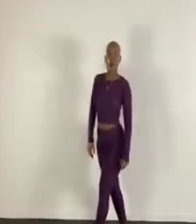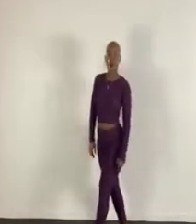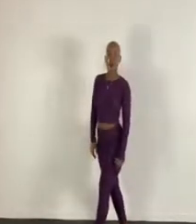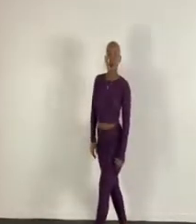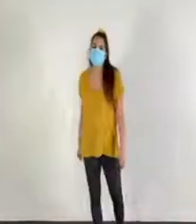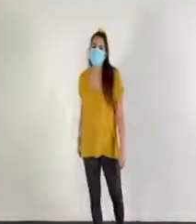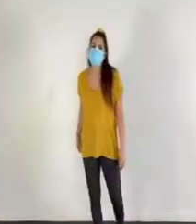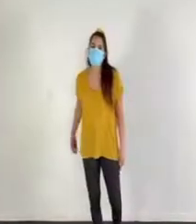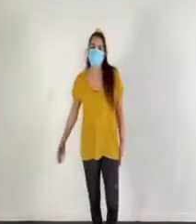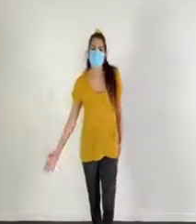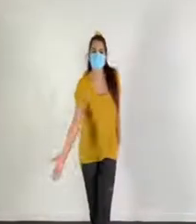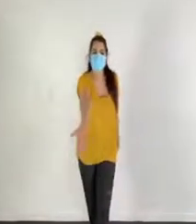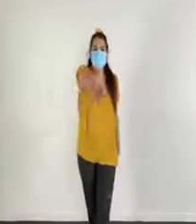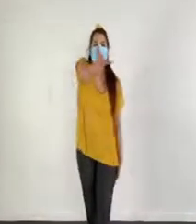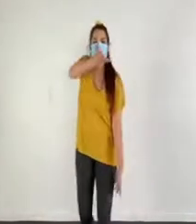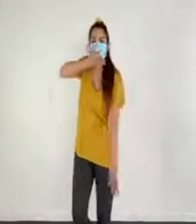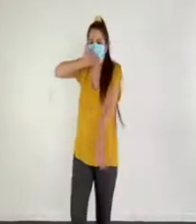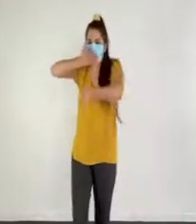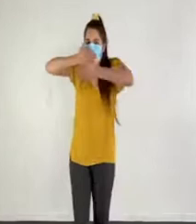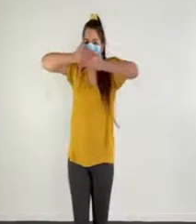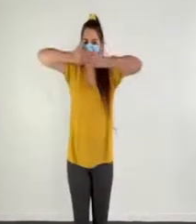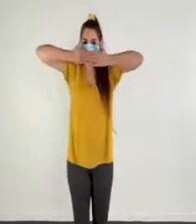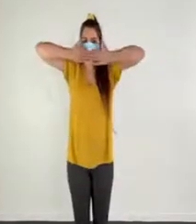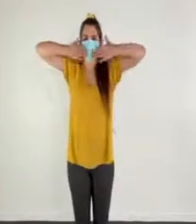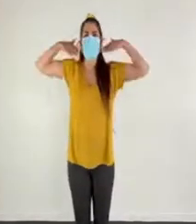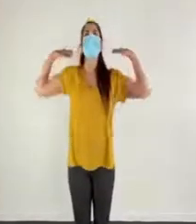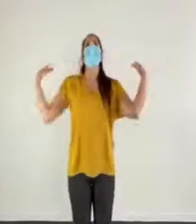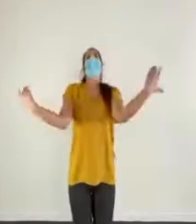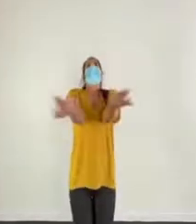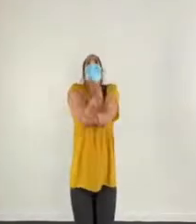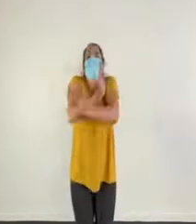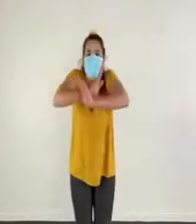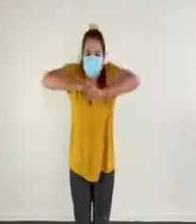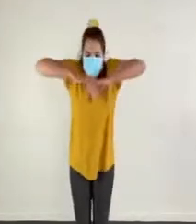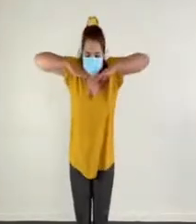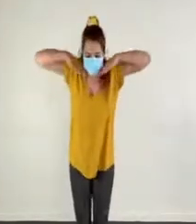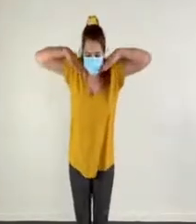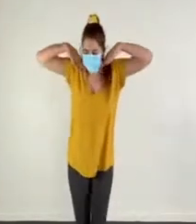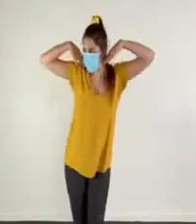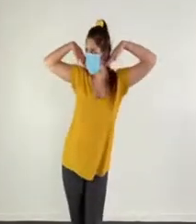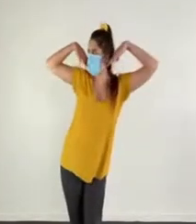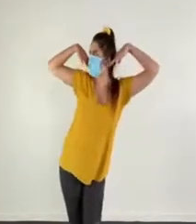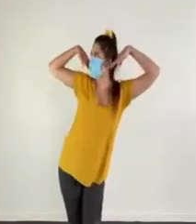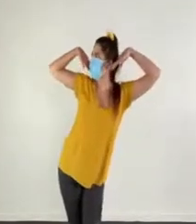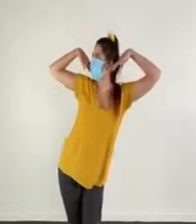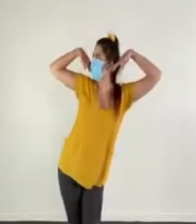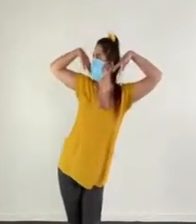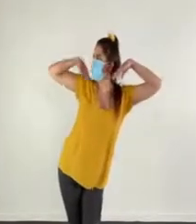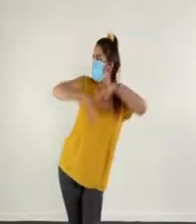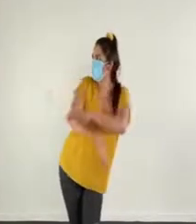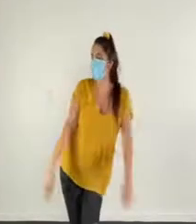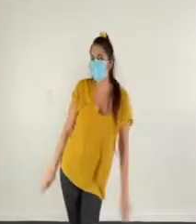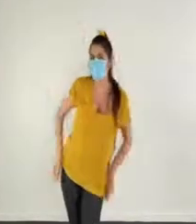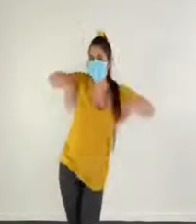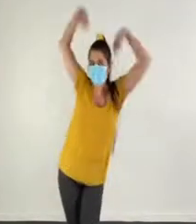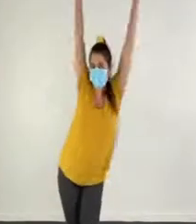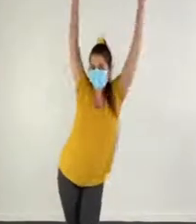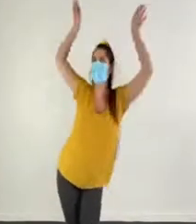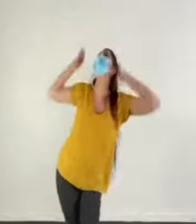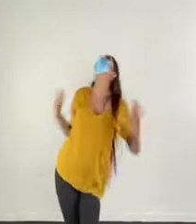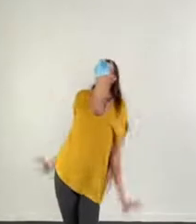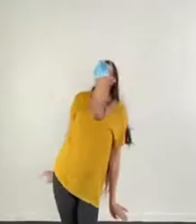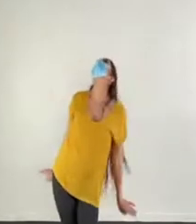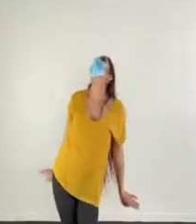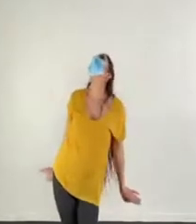me. I must say, that lady in purple was somewhat impressive. Had